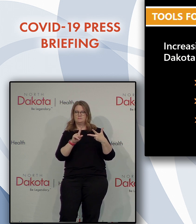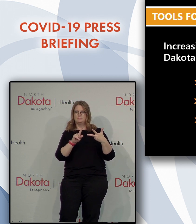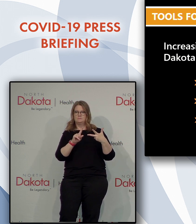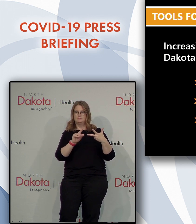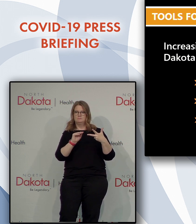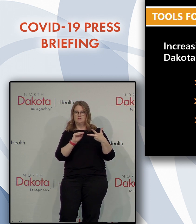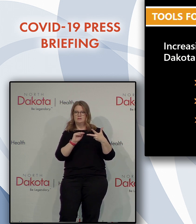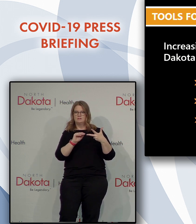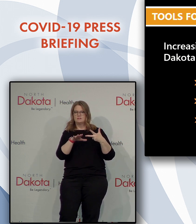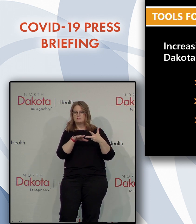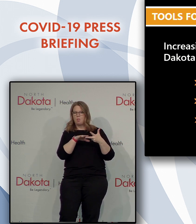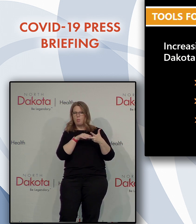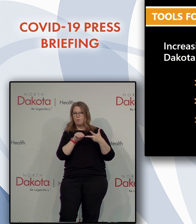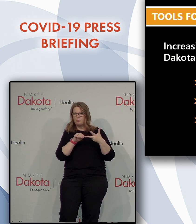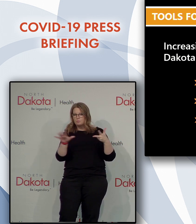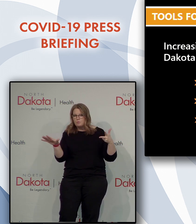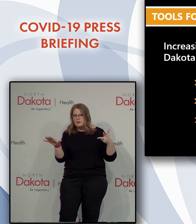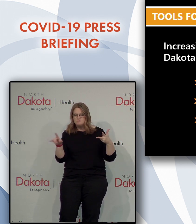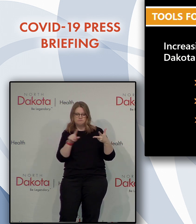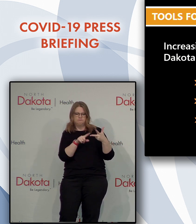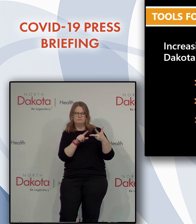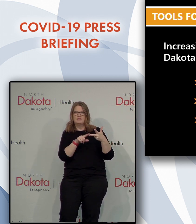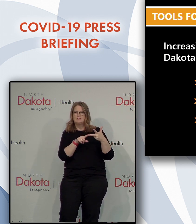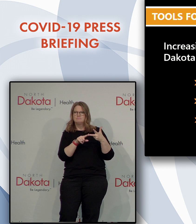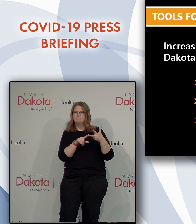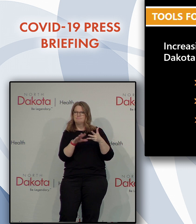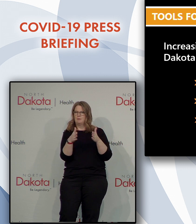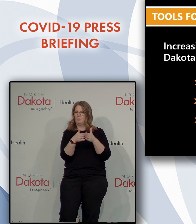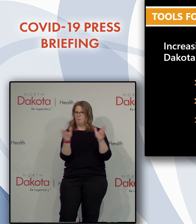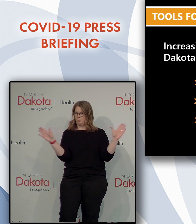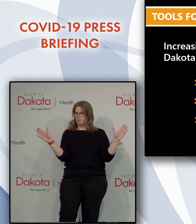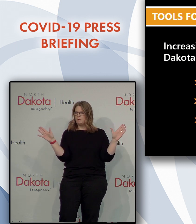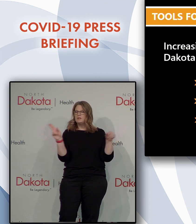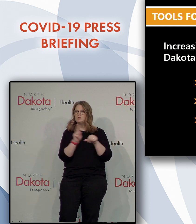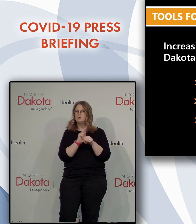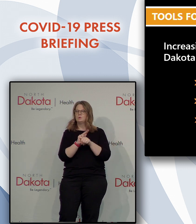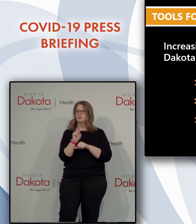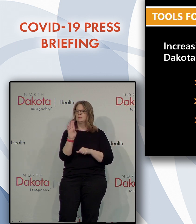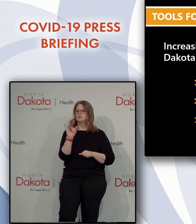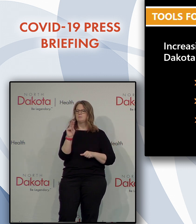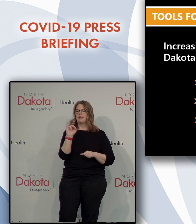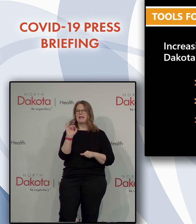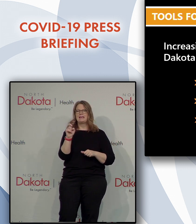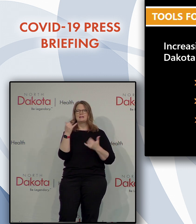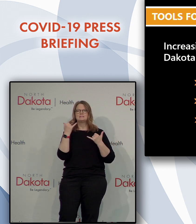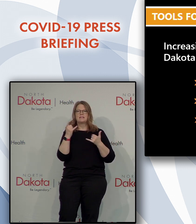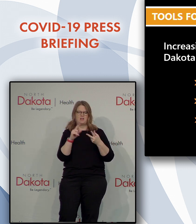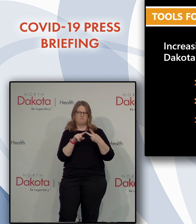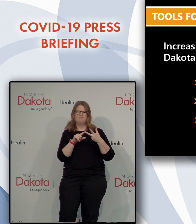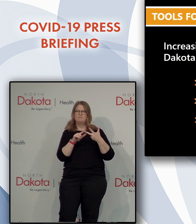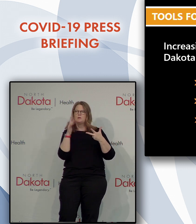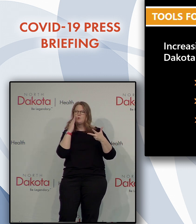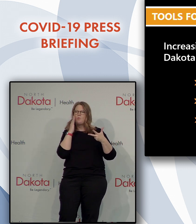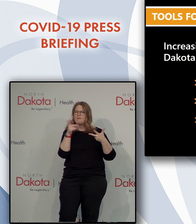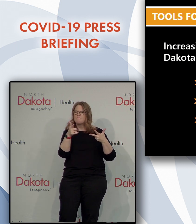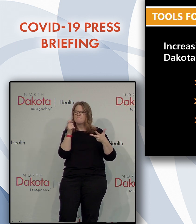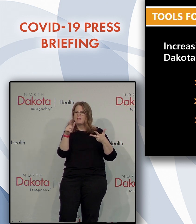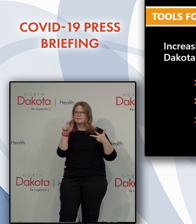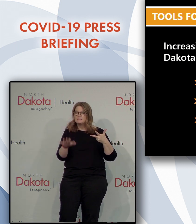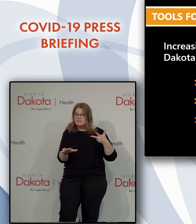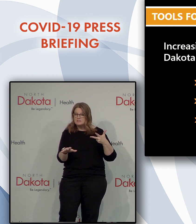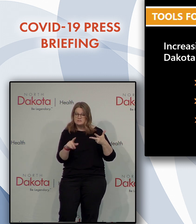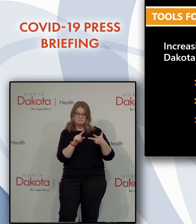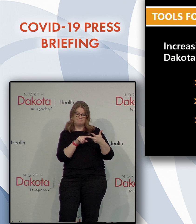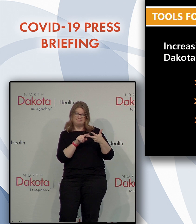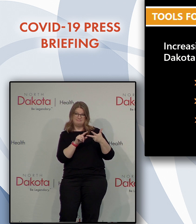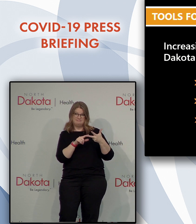is to more broadly use the Binax Now or the rapid testing in a way to not only help us get